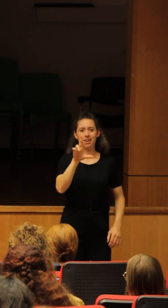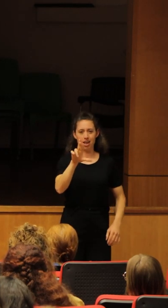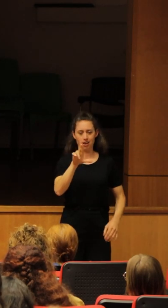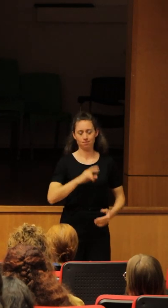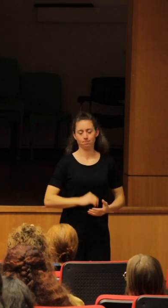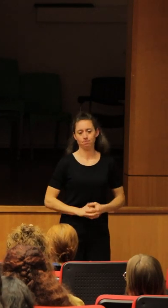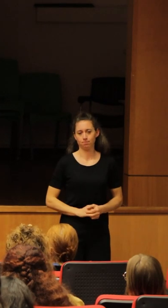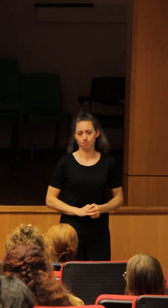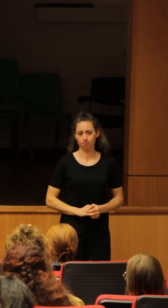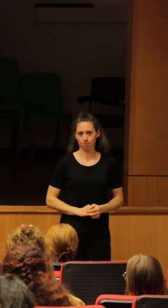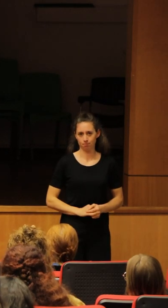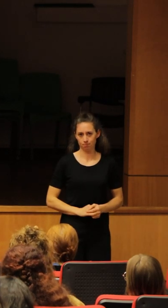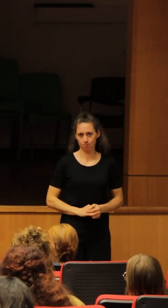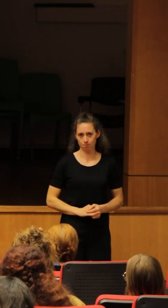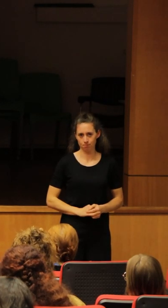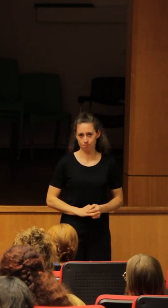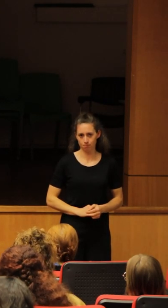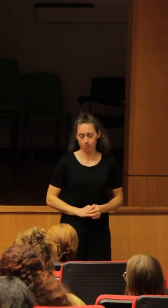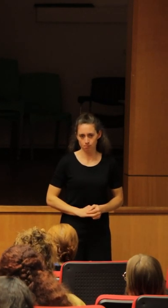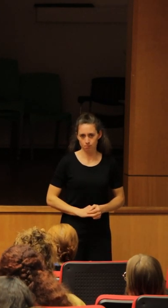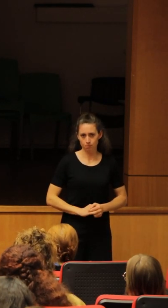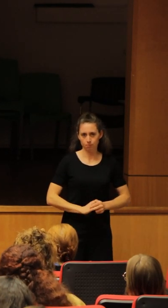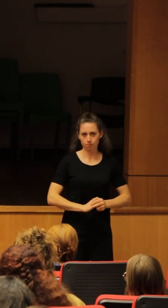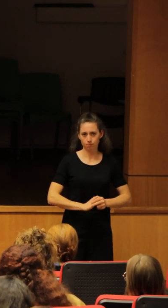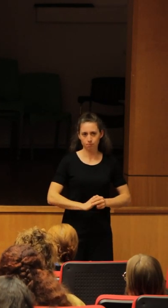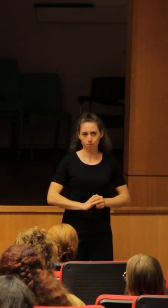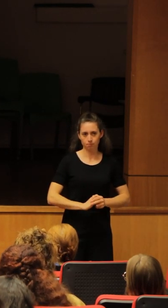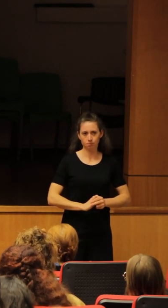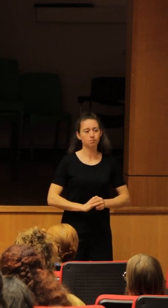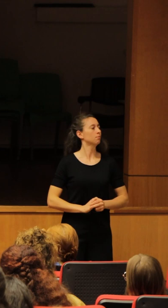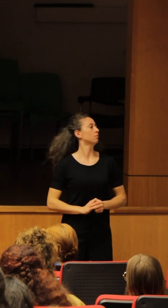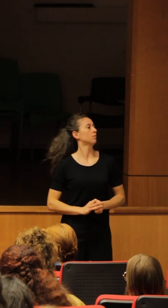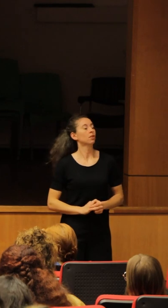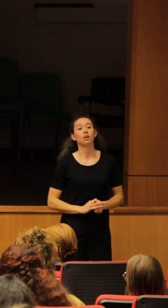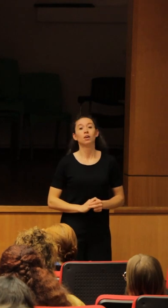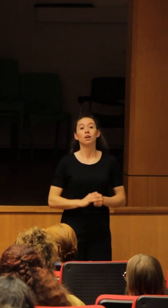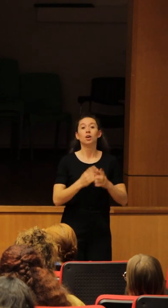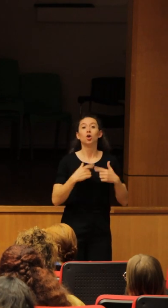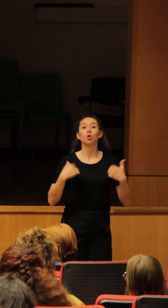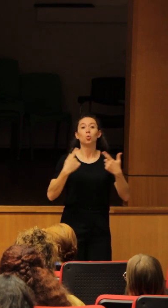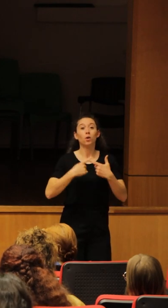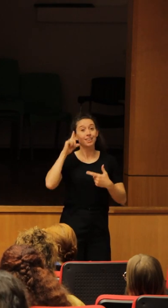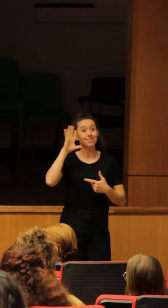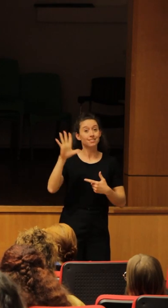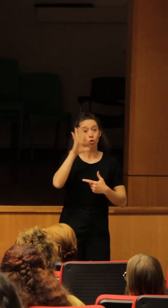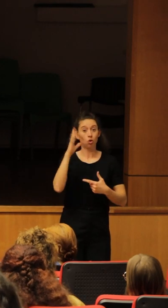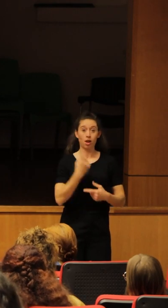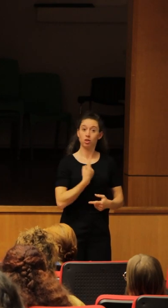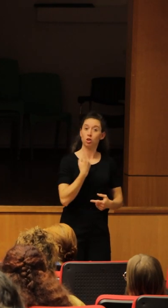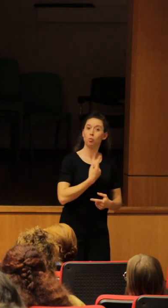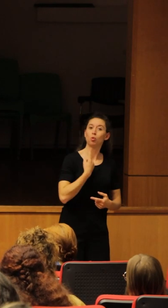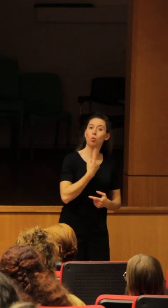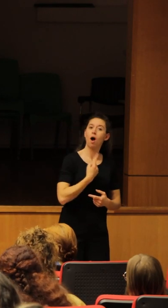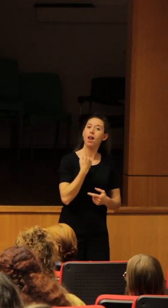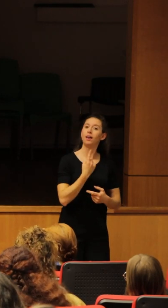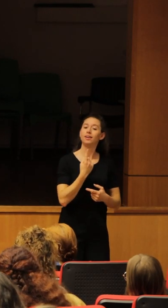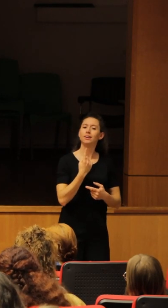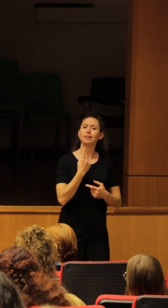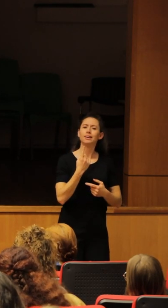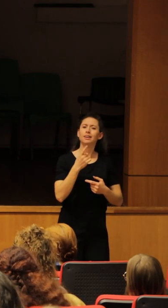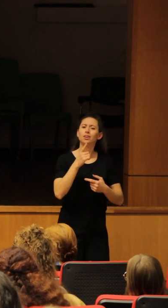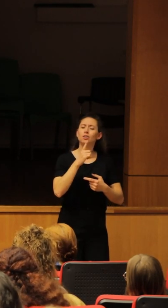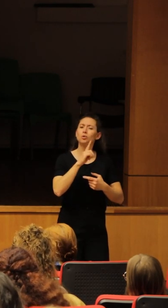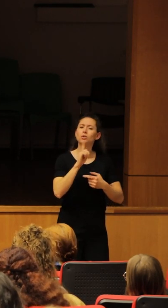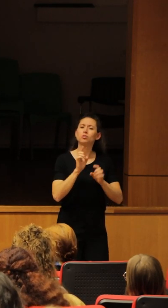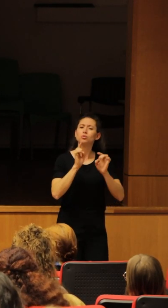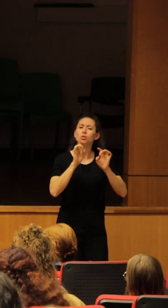individual psychology is far beyond the dead point of descriptive psychology. Nuestra psicología individual está mucho más allá del